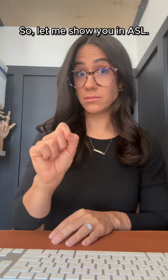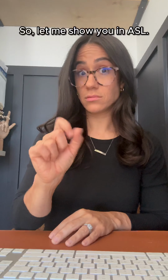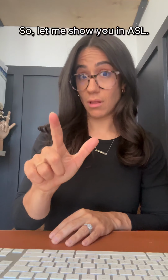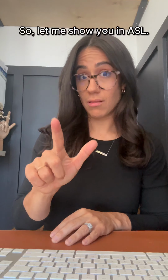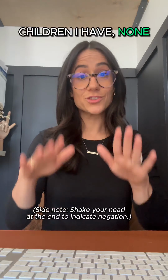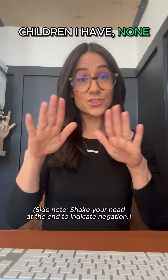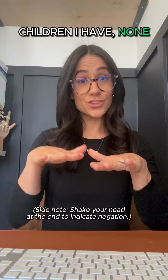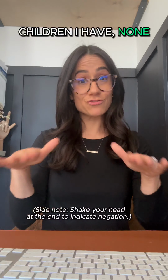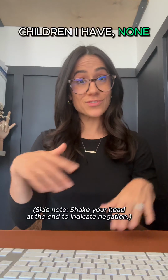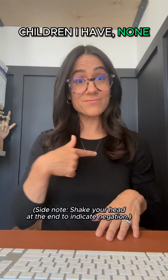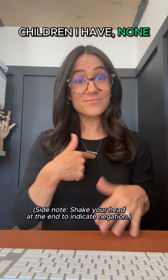ASL.